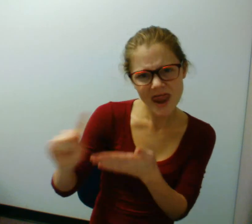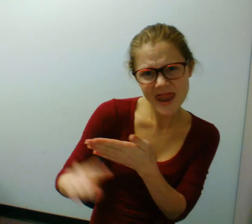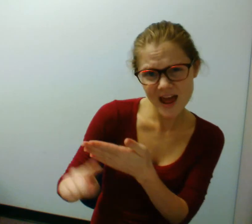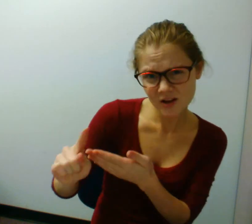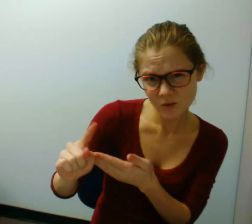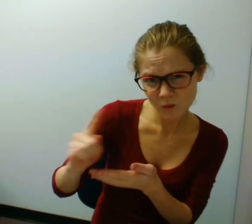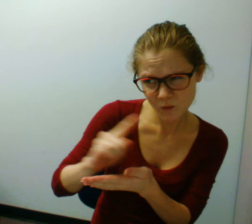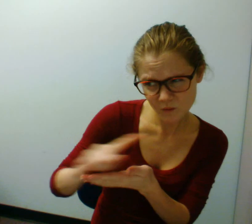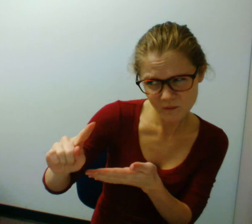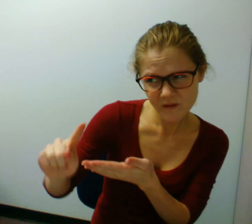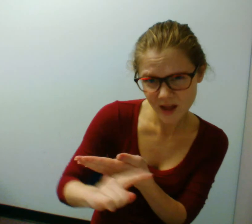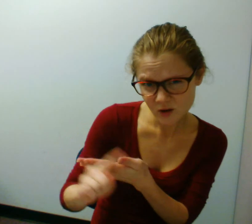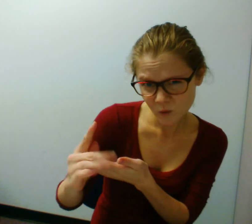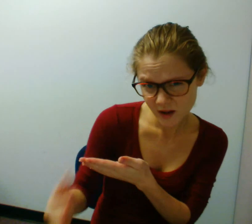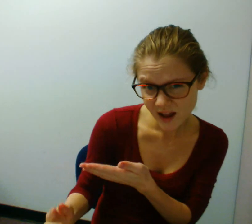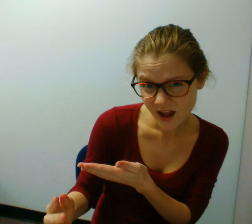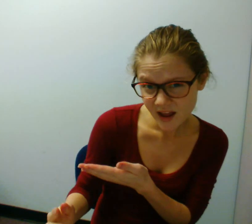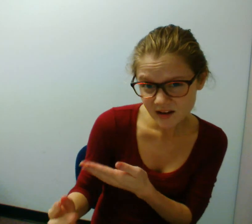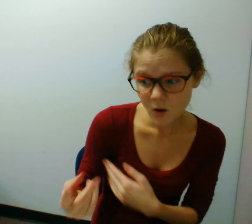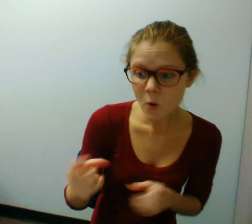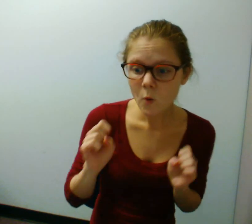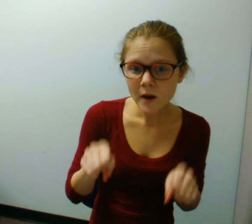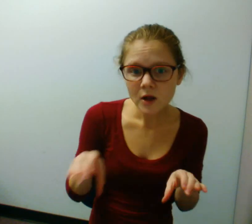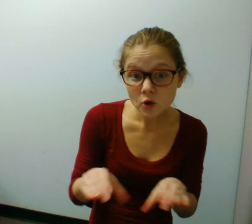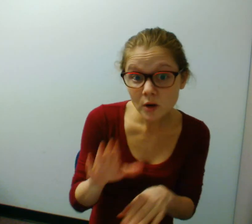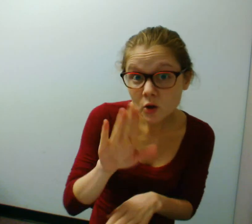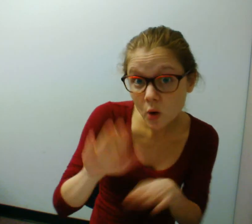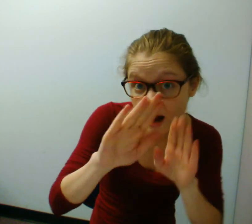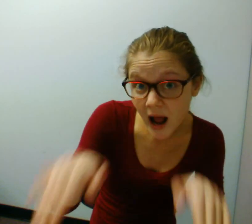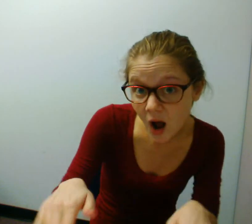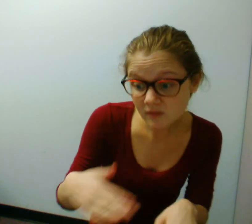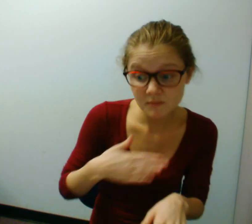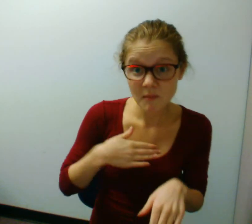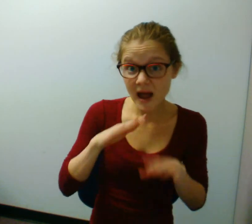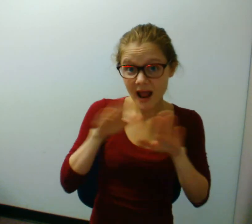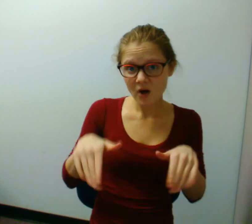We can do it at your house or my house, which would be better.